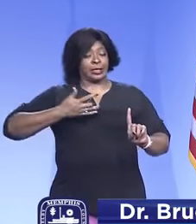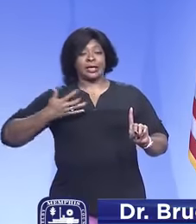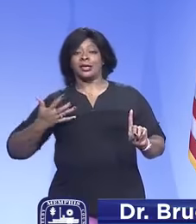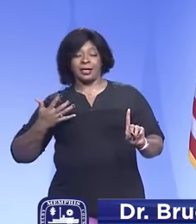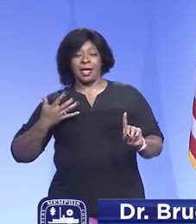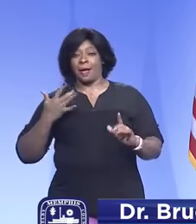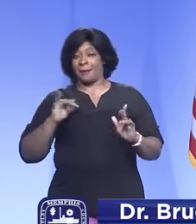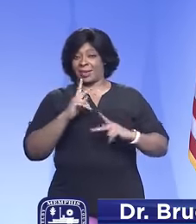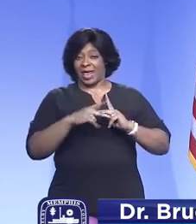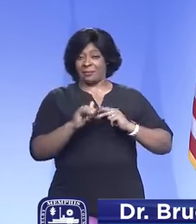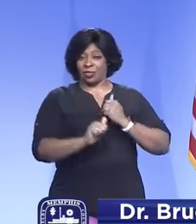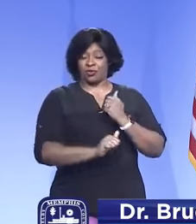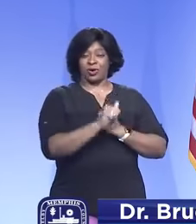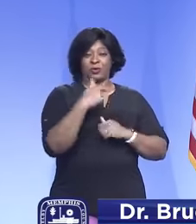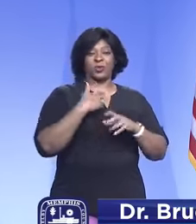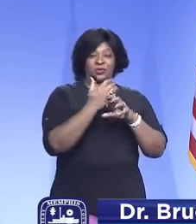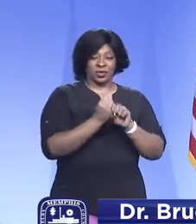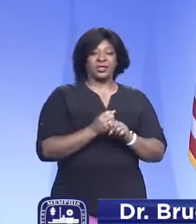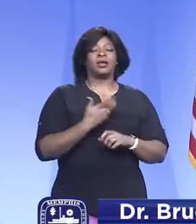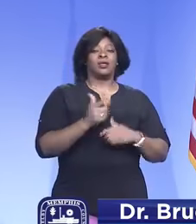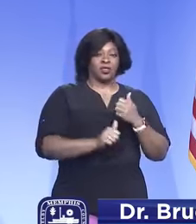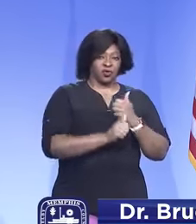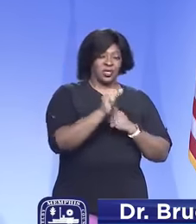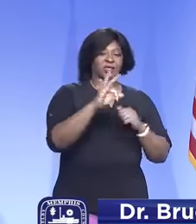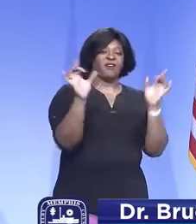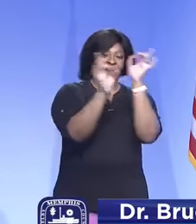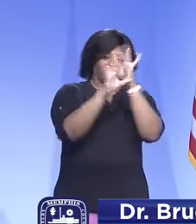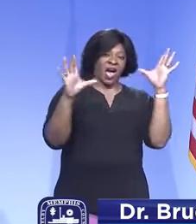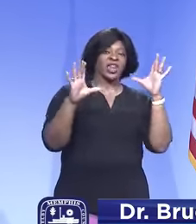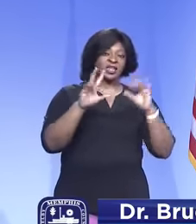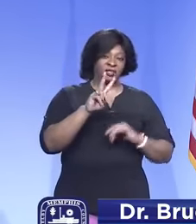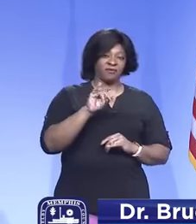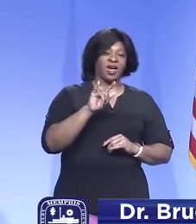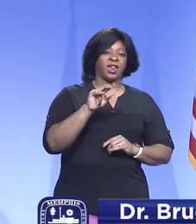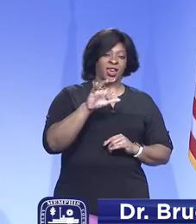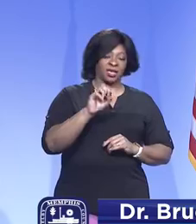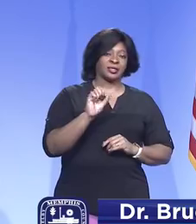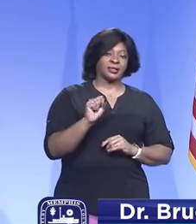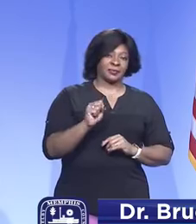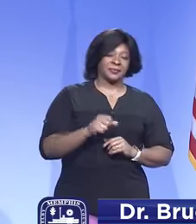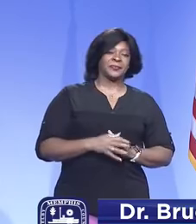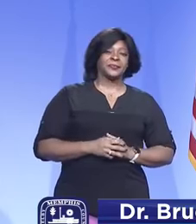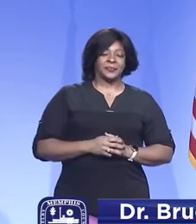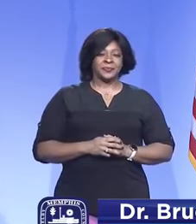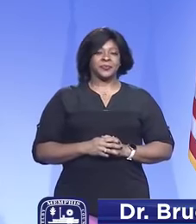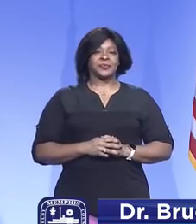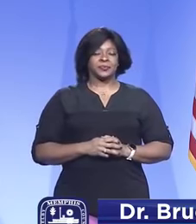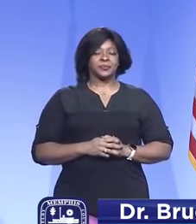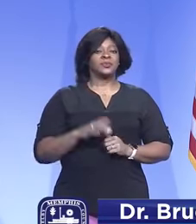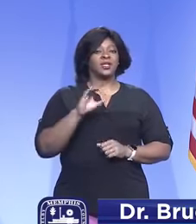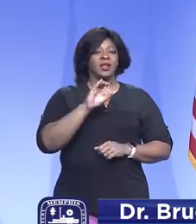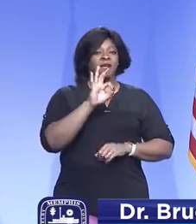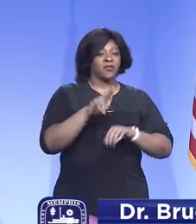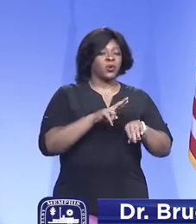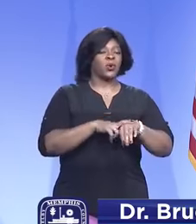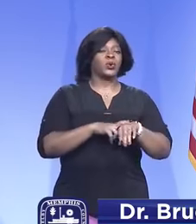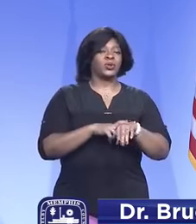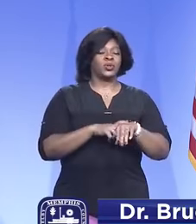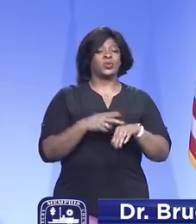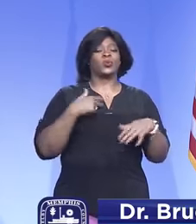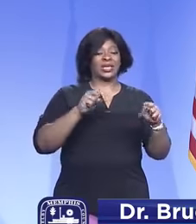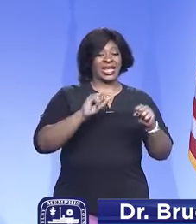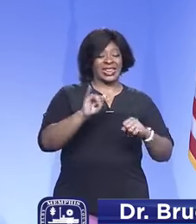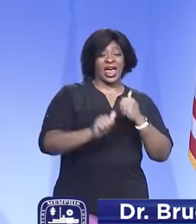great detail about the threats, but there are threats of violence. And of course, we take them